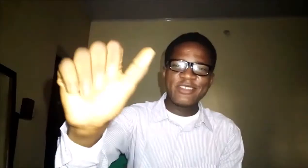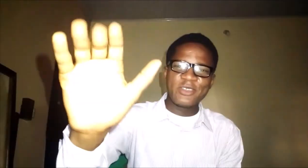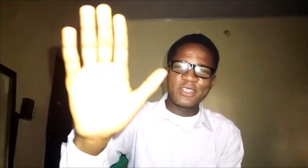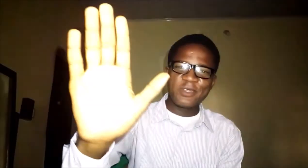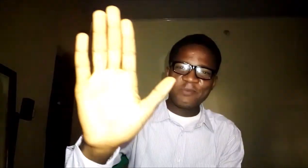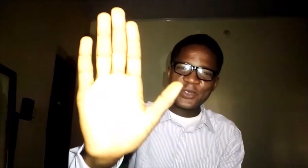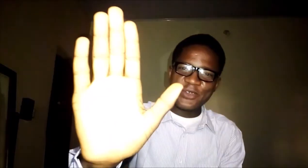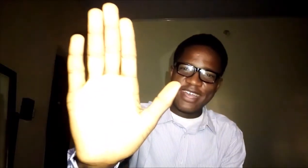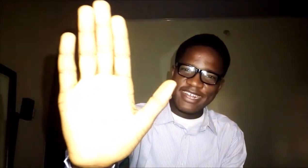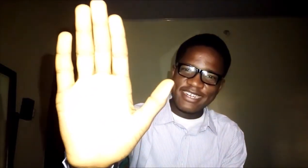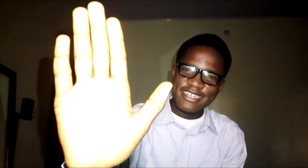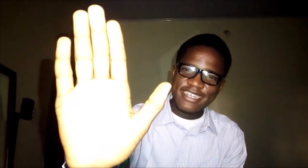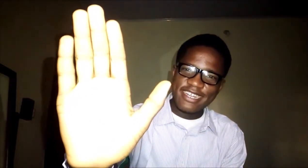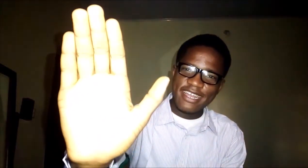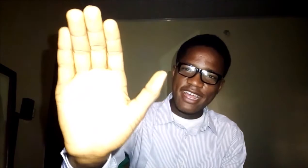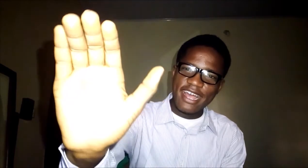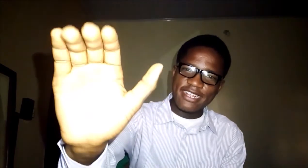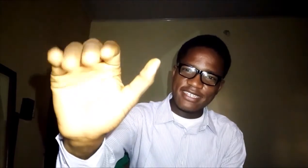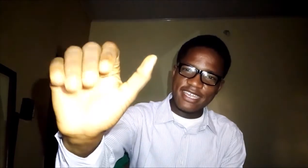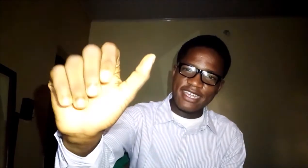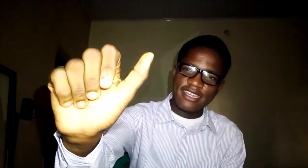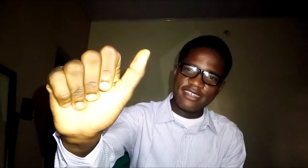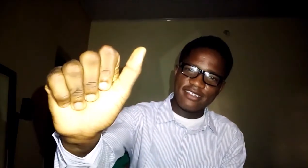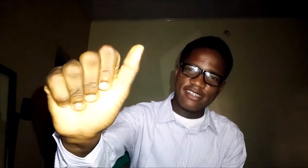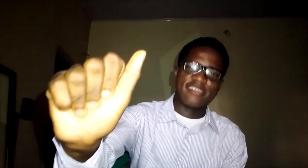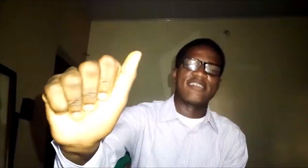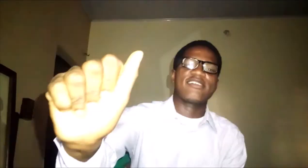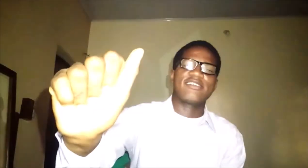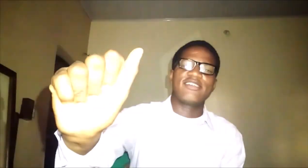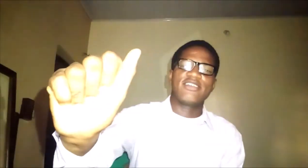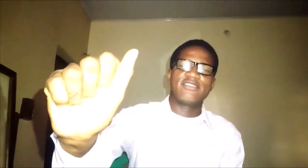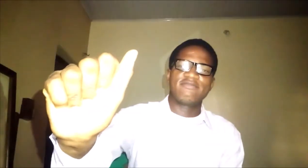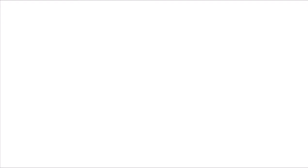So just put your hand and say A.